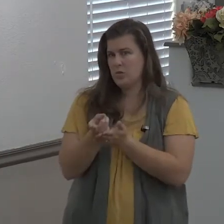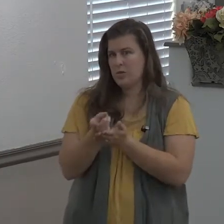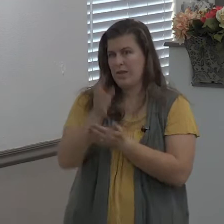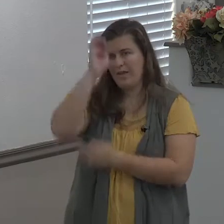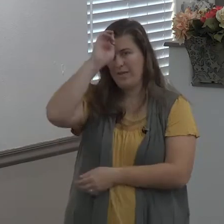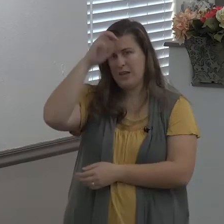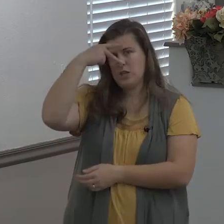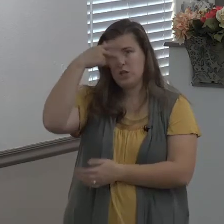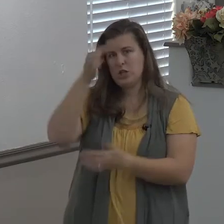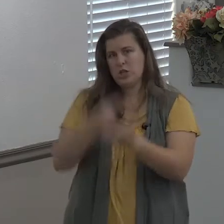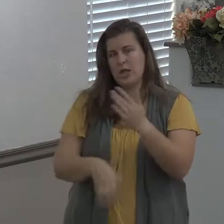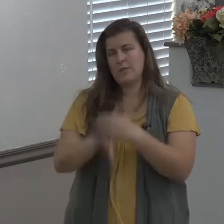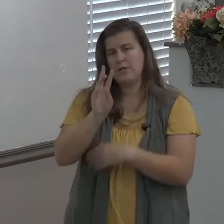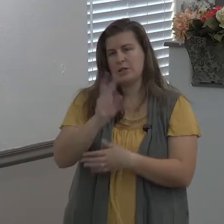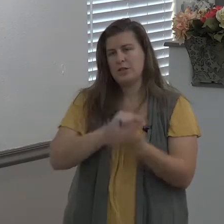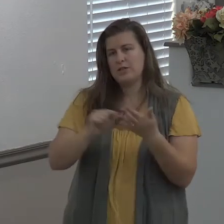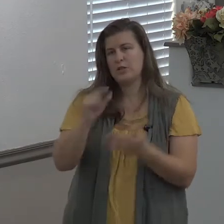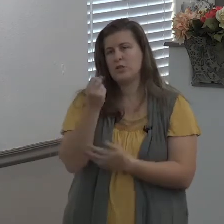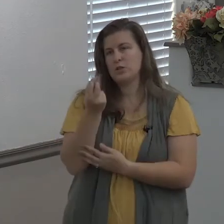and I